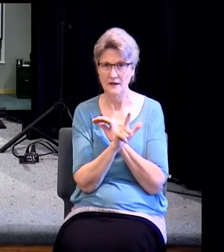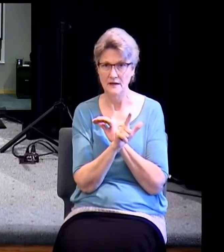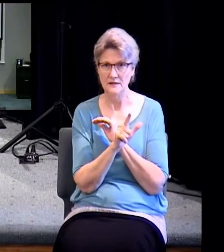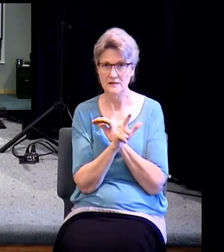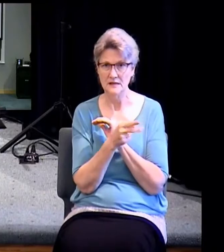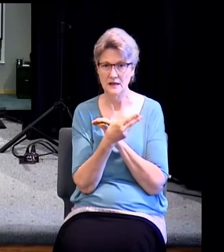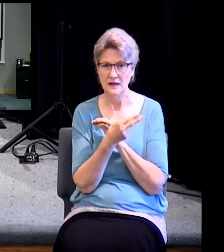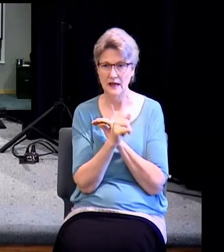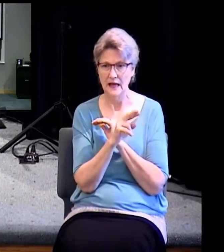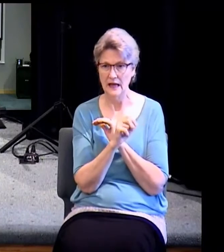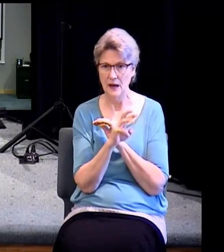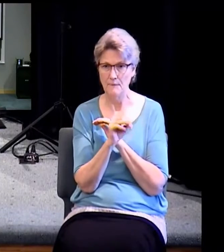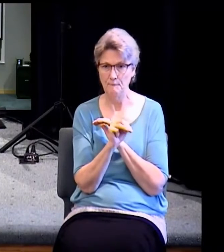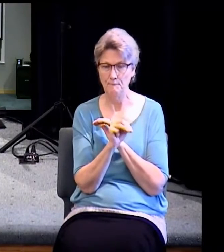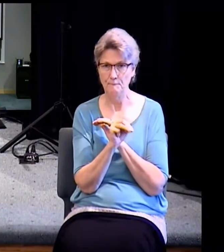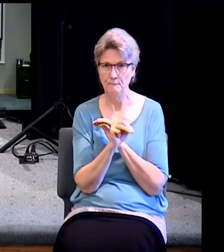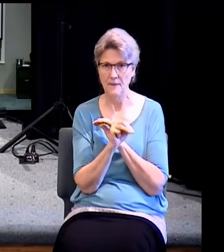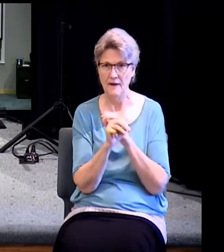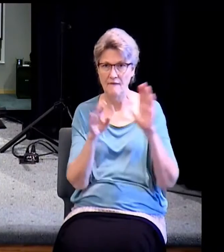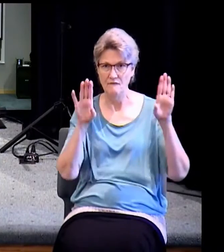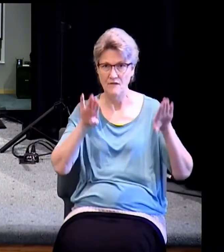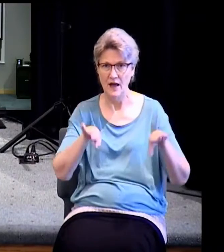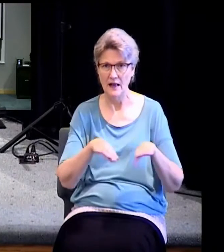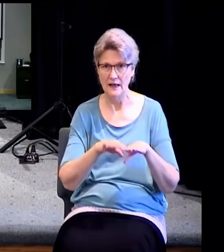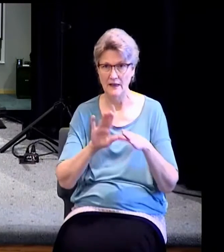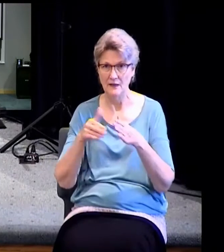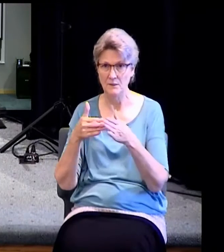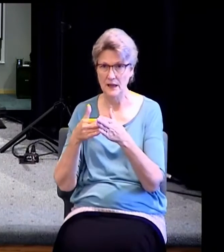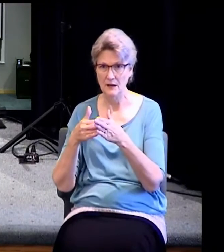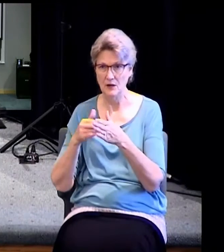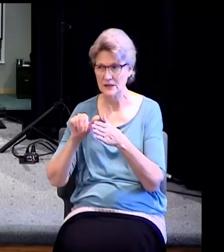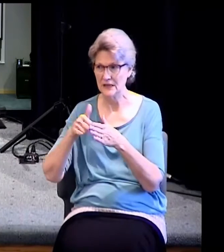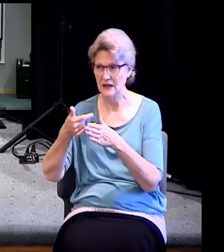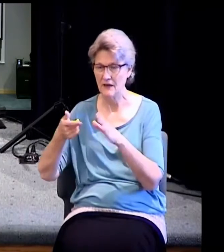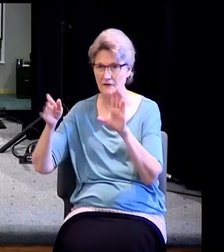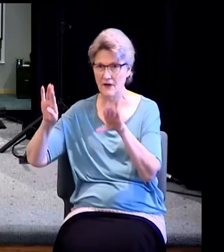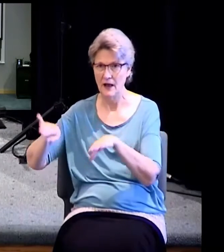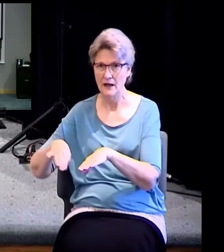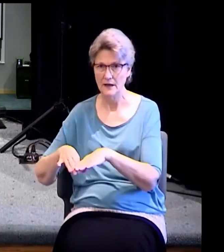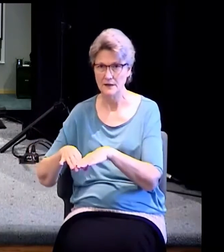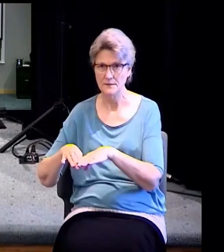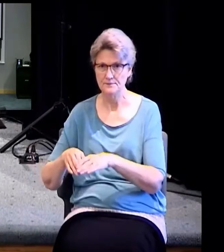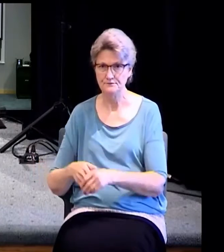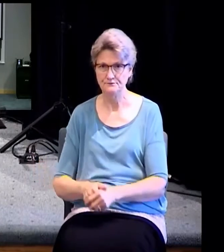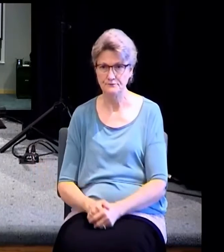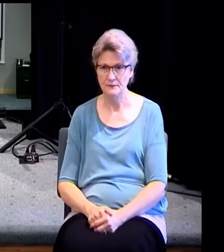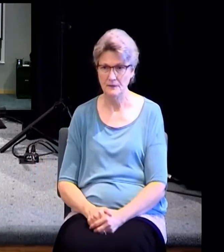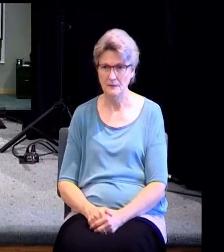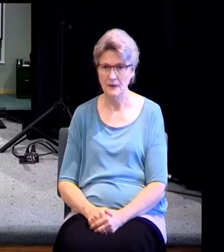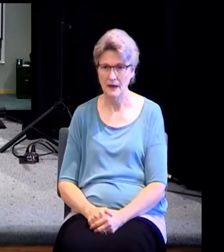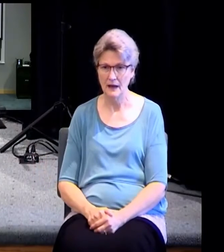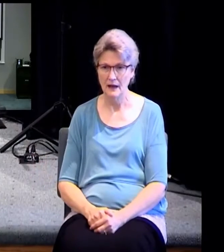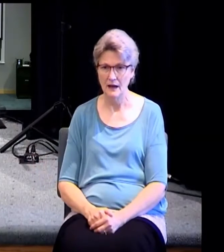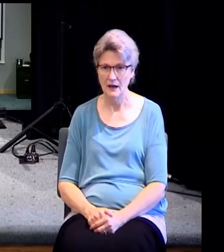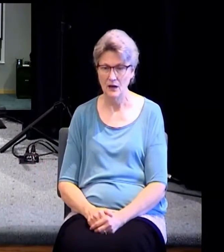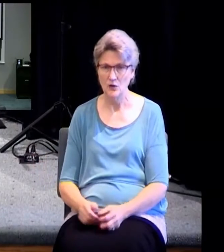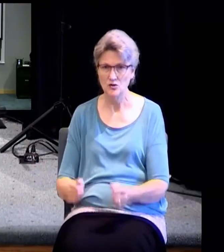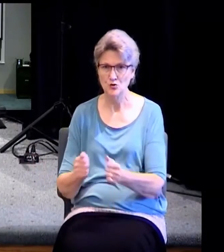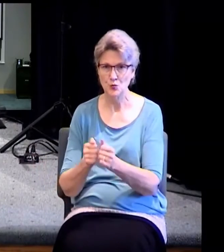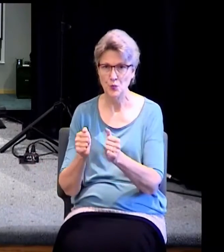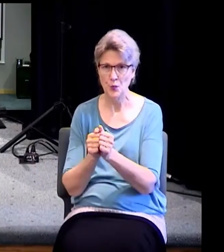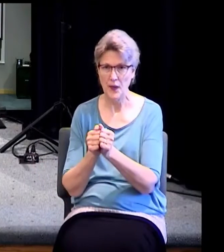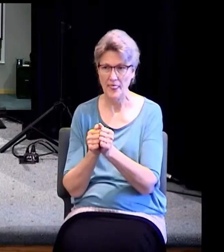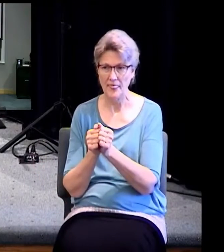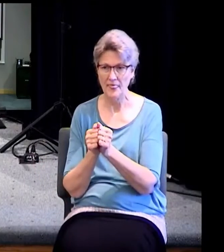Valley. In the middle is the Tyropoeian Valley. It goes right along the Temple Mount, and the right is the